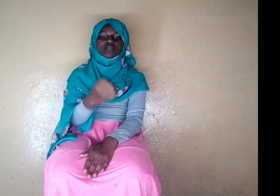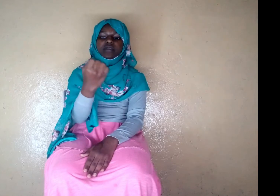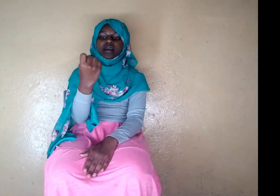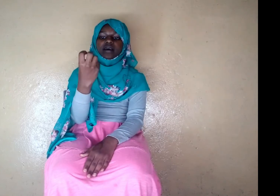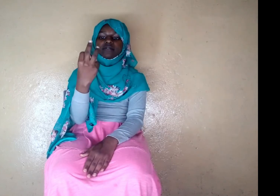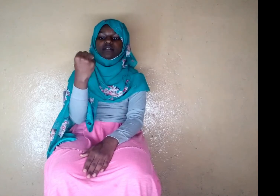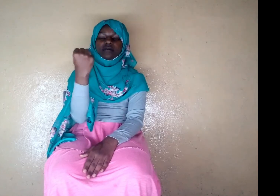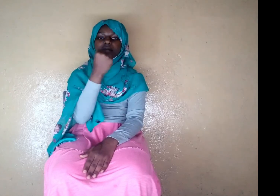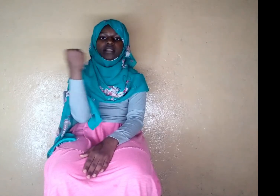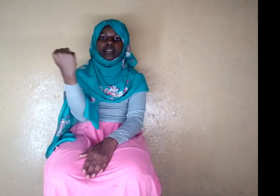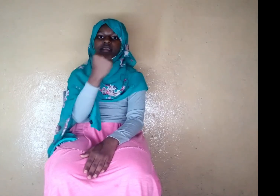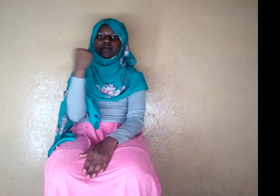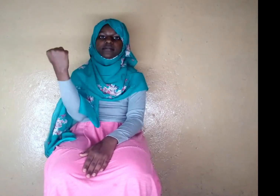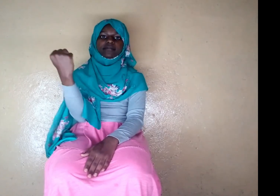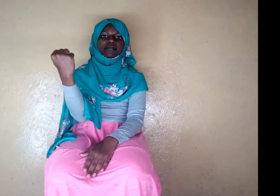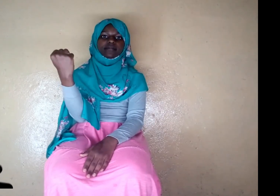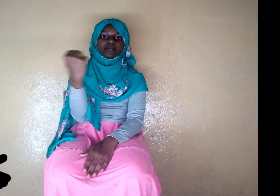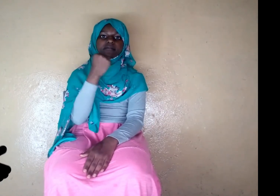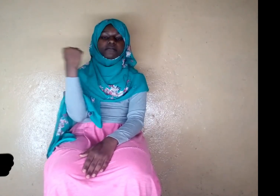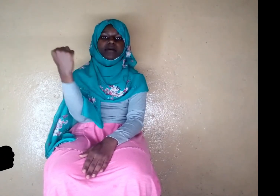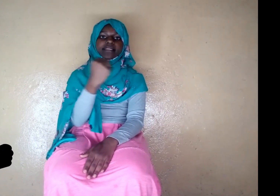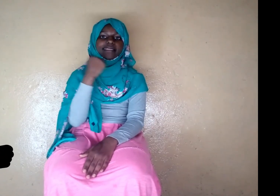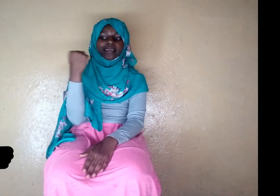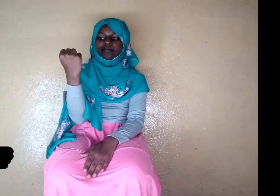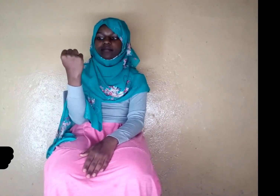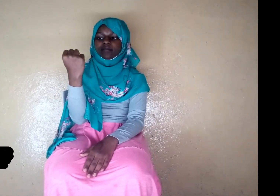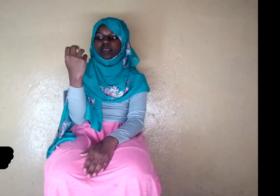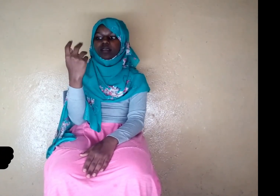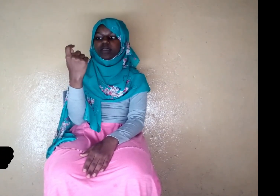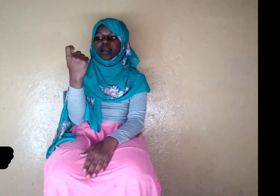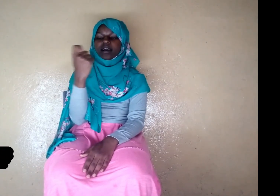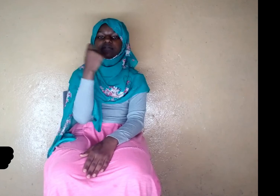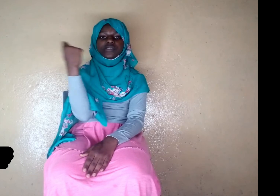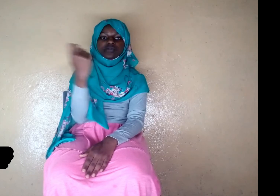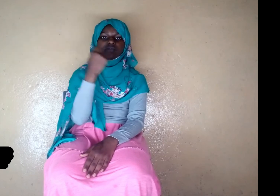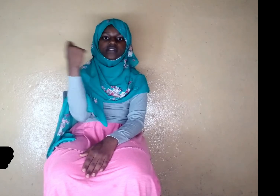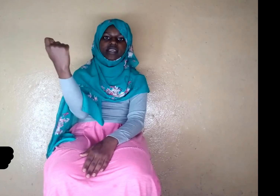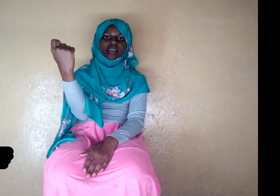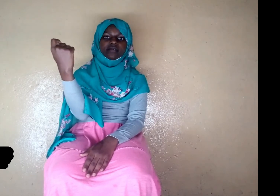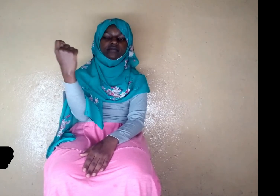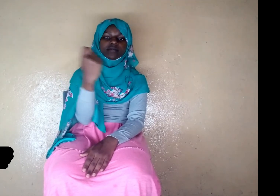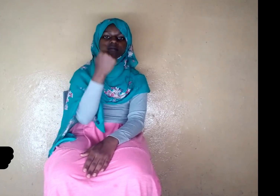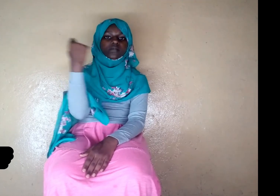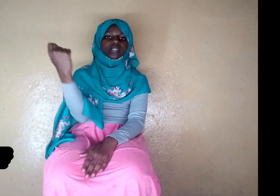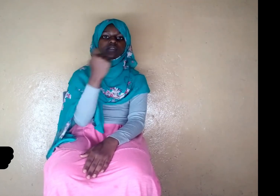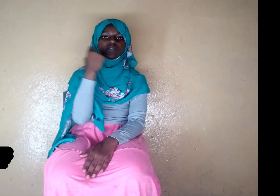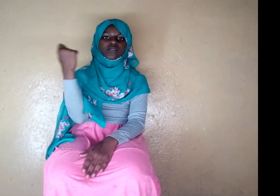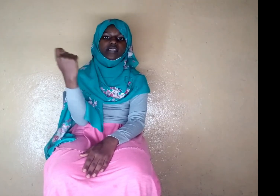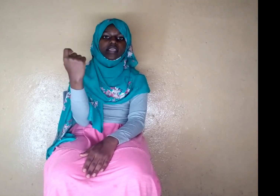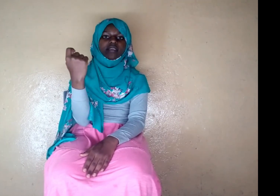we have Monday, Monday, have Tuesday, Tuesday,